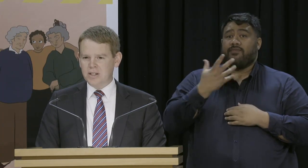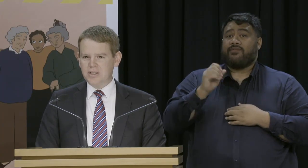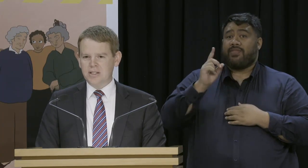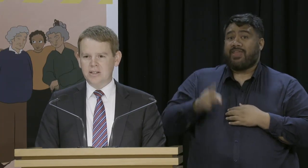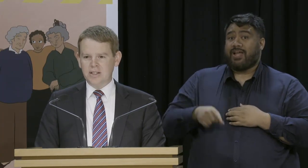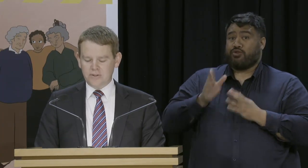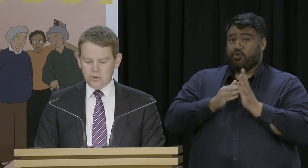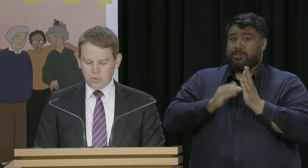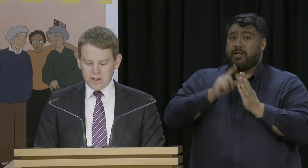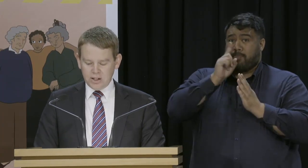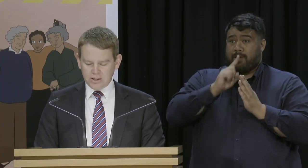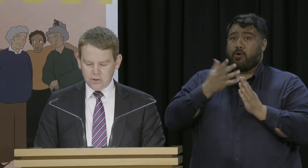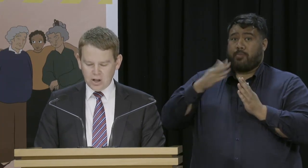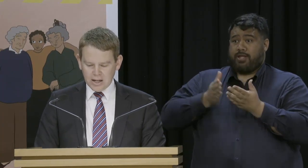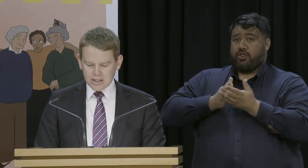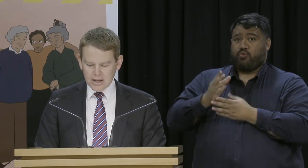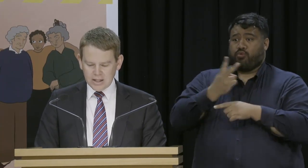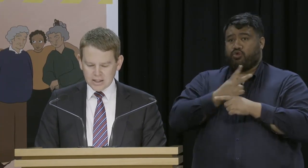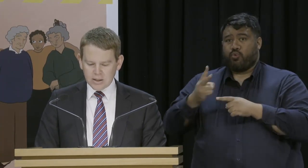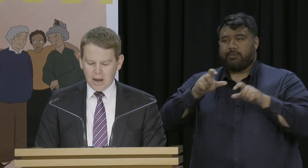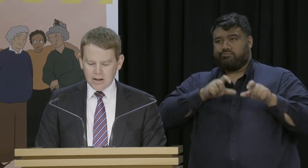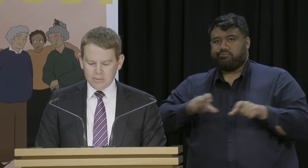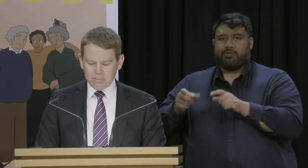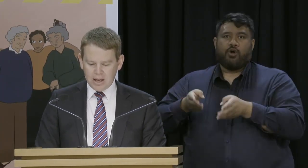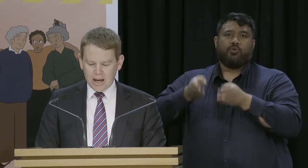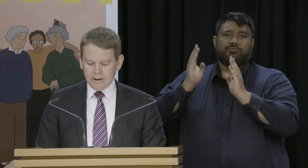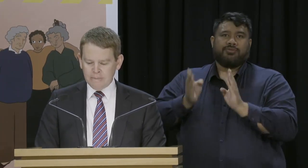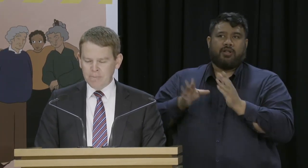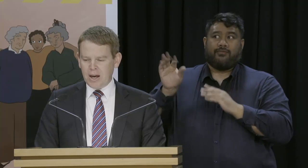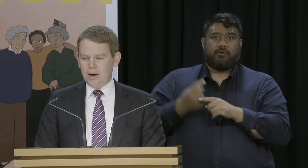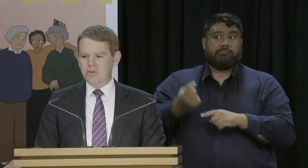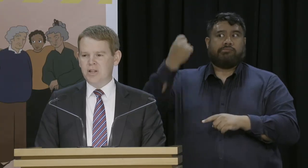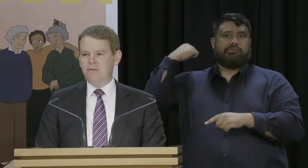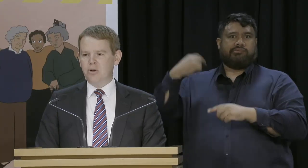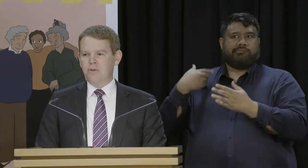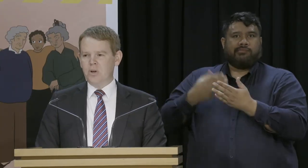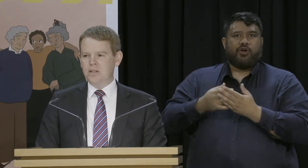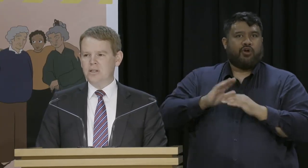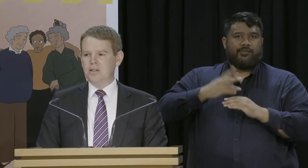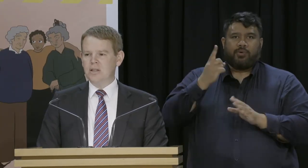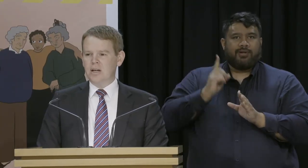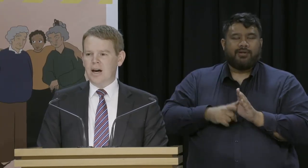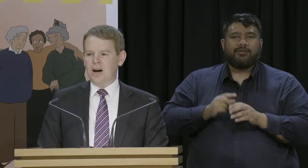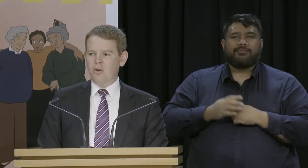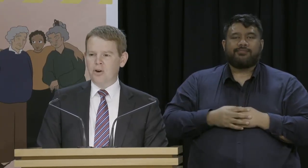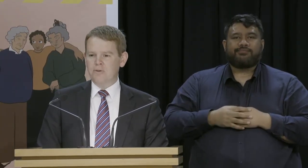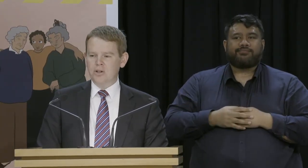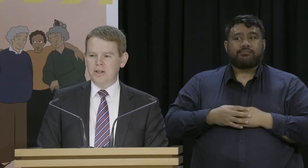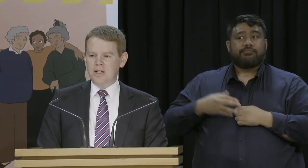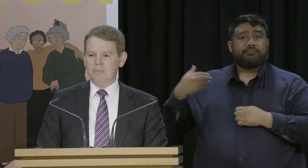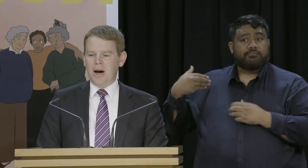isolation facilities within the next few days since the pandemic began, and we've seen very few incidents